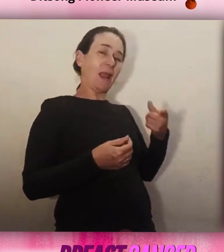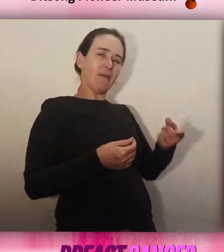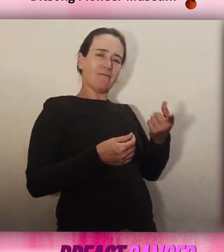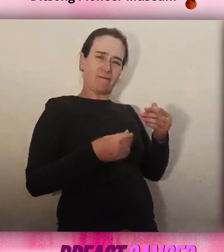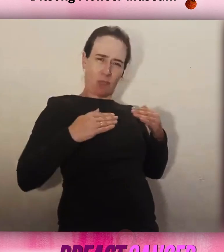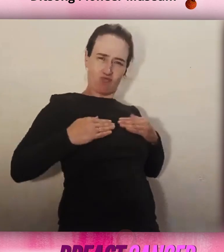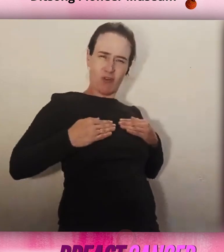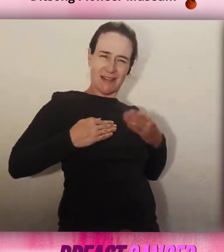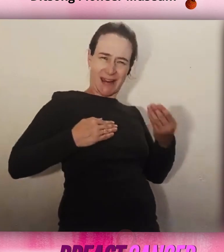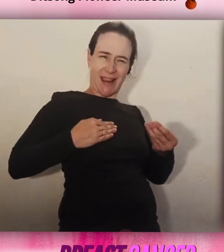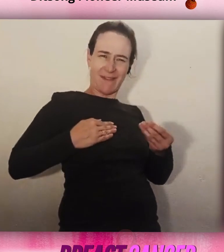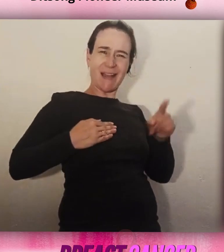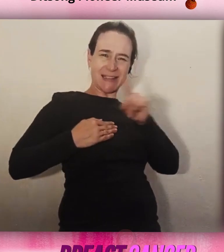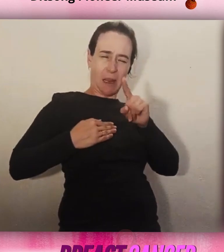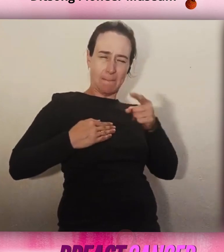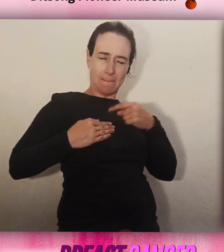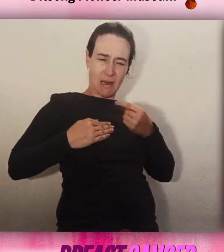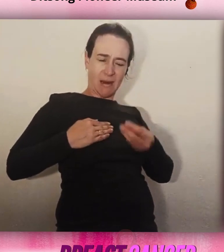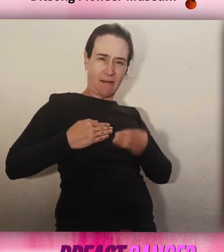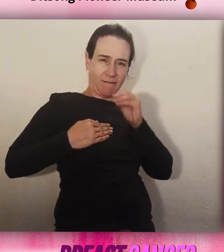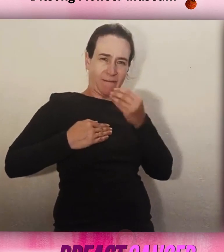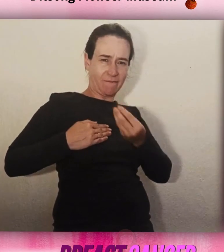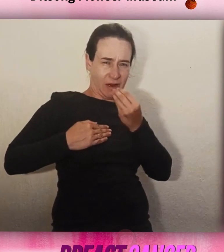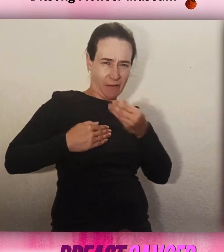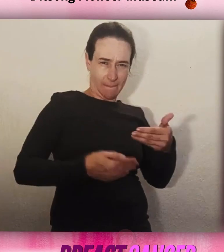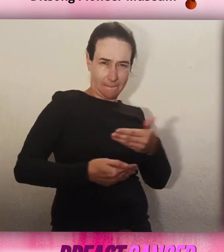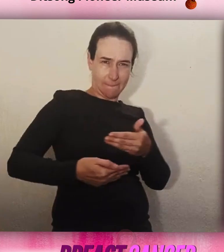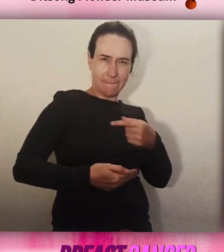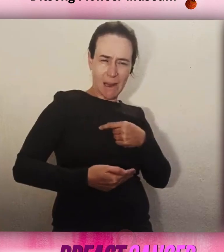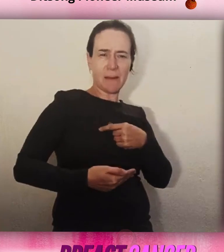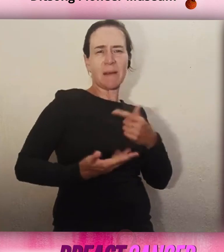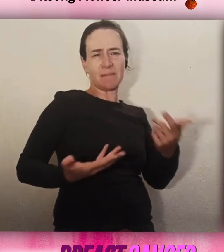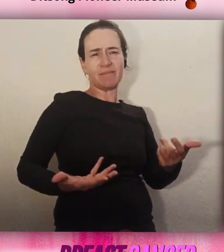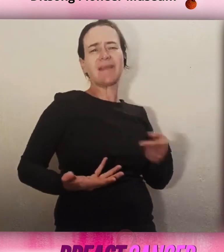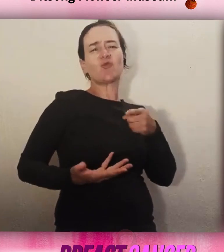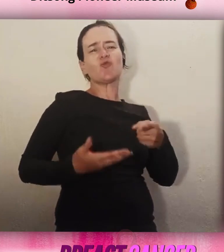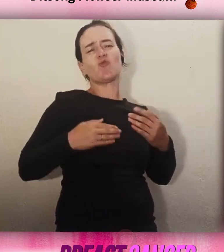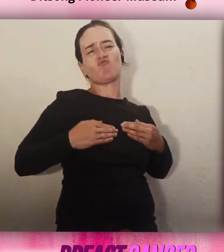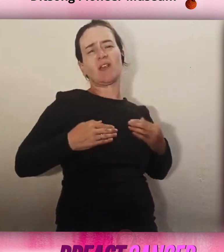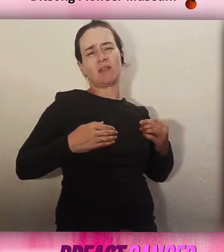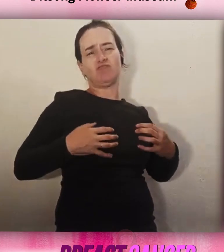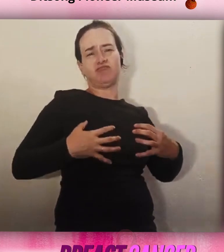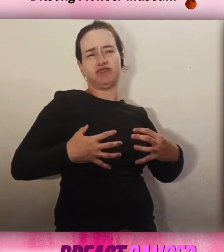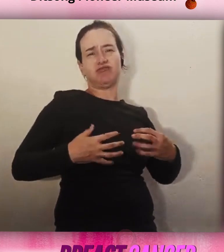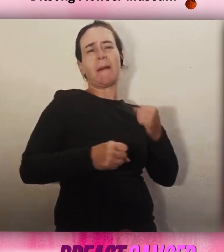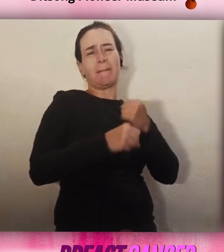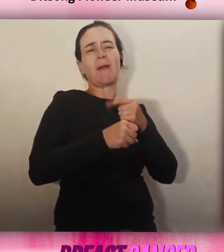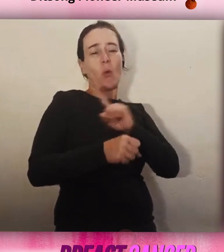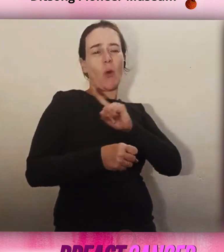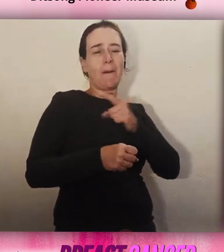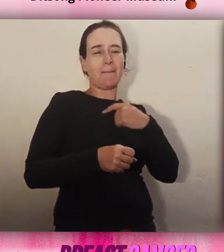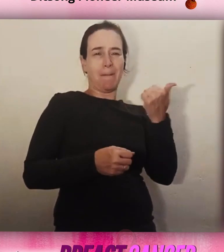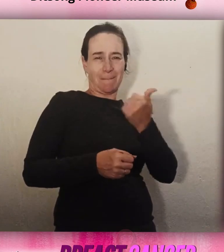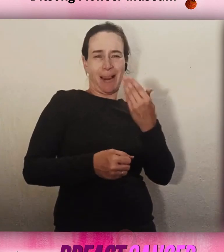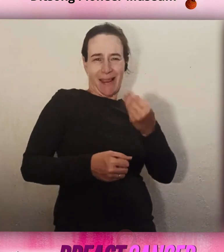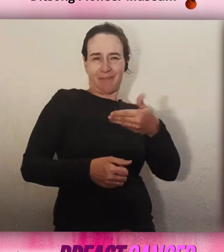there is we have breast tissue. Yeah. The same as when you're breastfeeding. Yeah, The breast yeah. tissues, yes, you might think this is a lump, Yes. but no, it's the breast tissues because